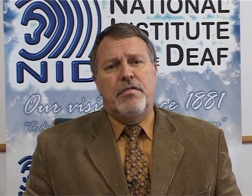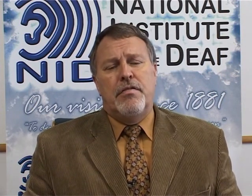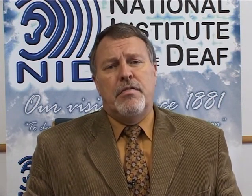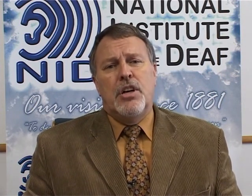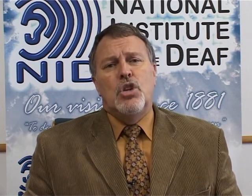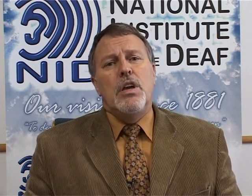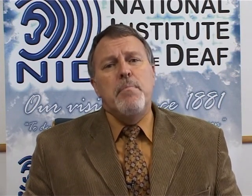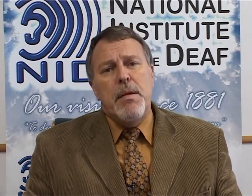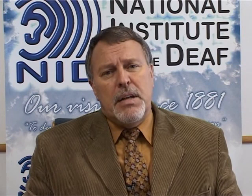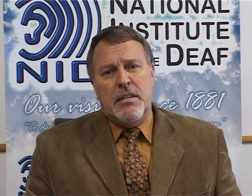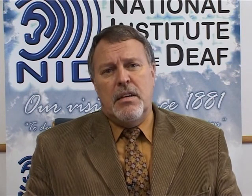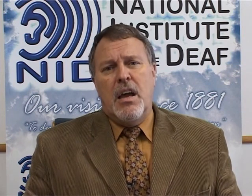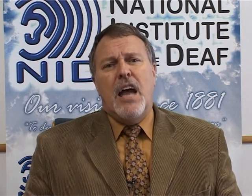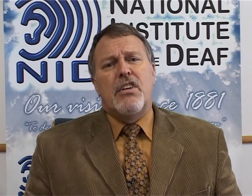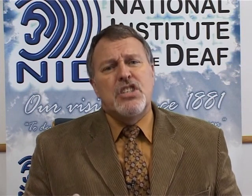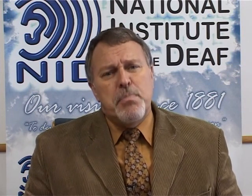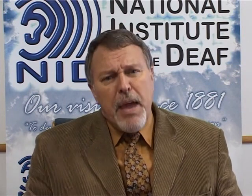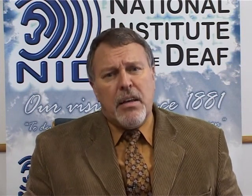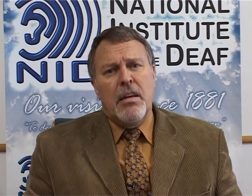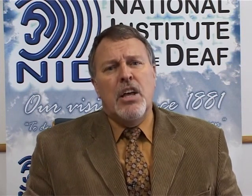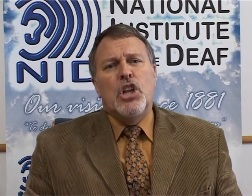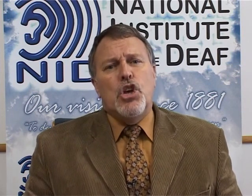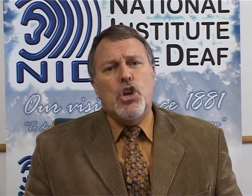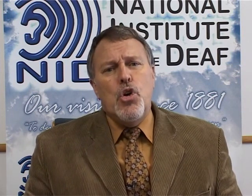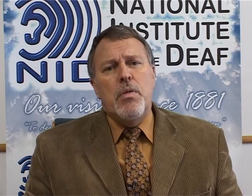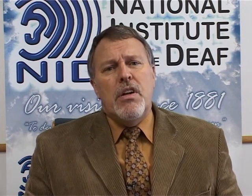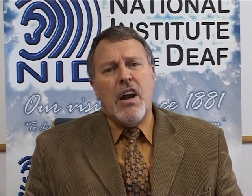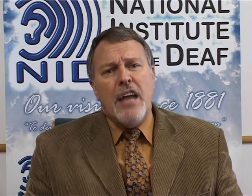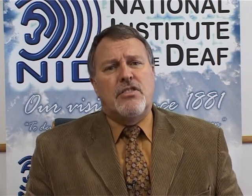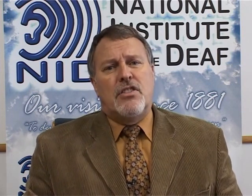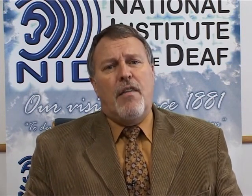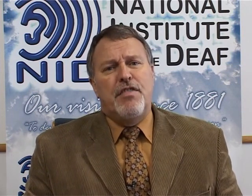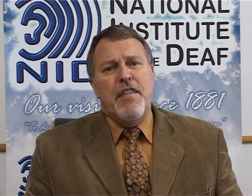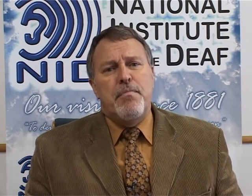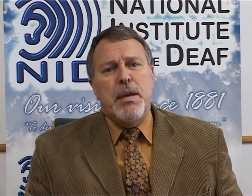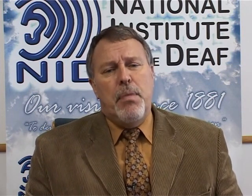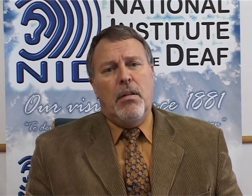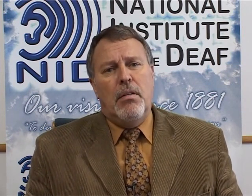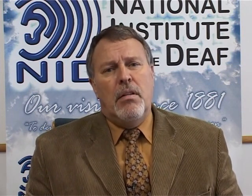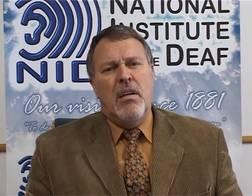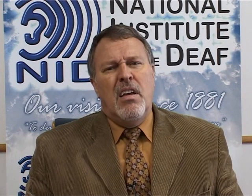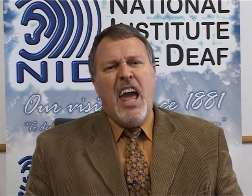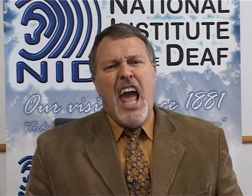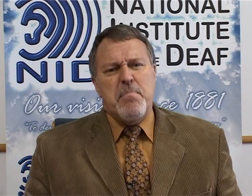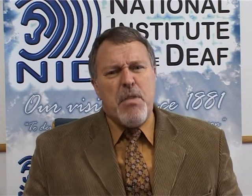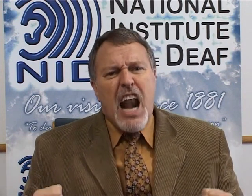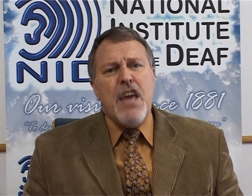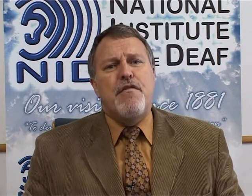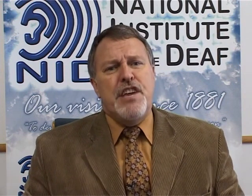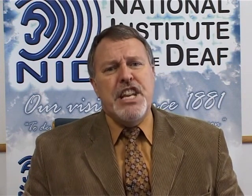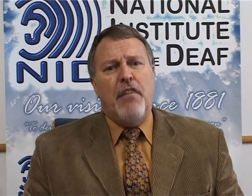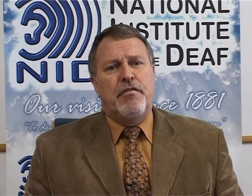honorable enough to implement and respect the human rights of deaf people,